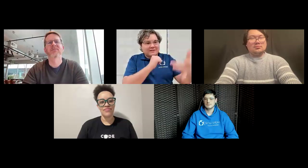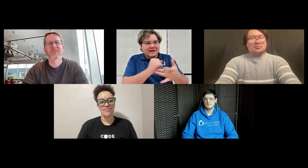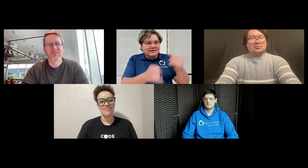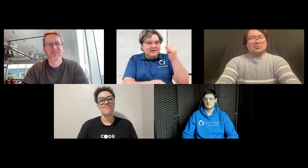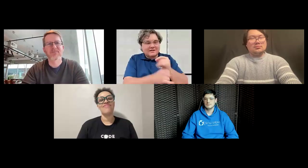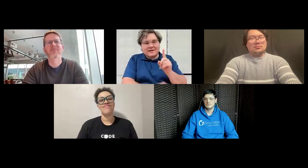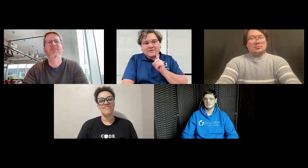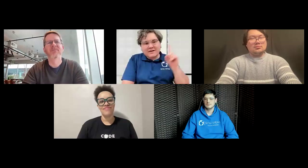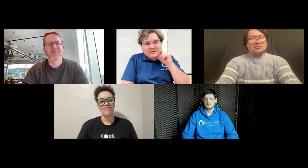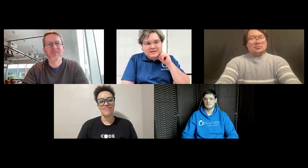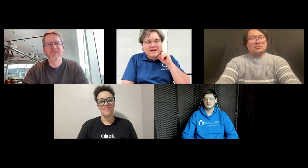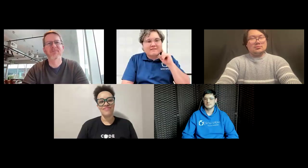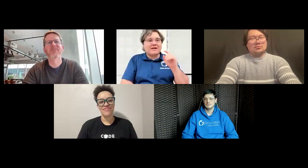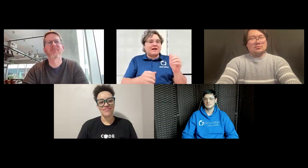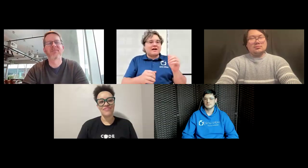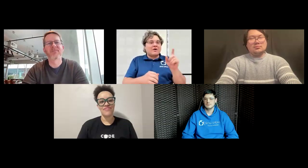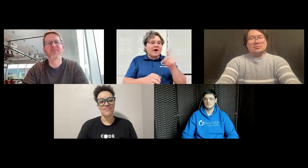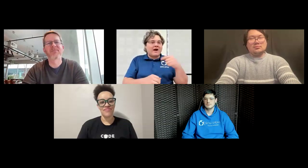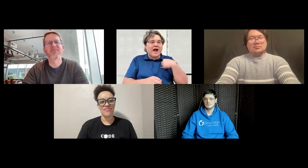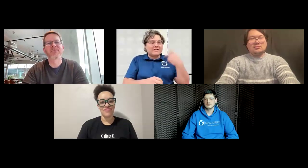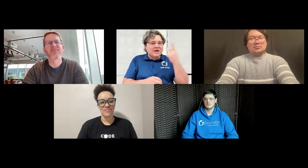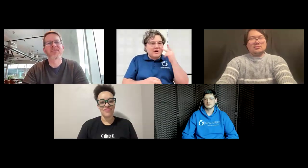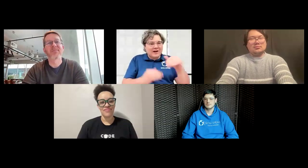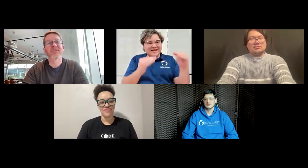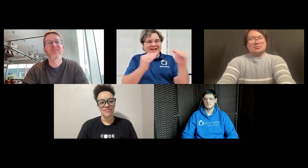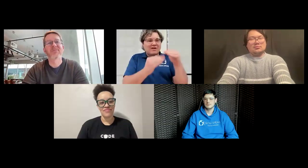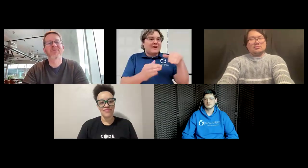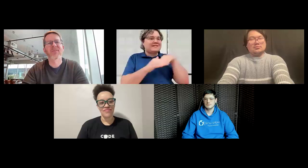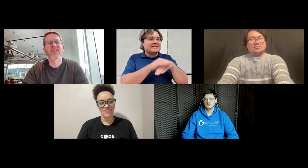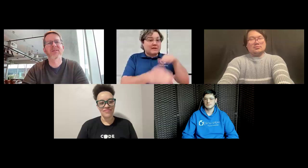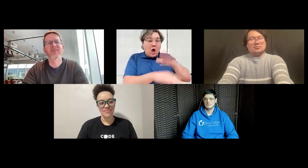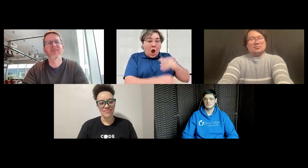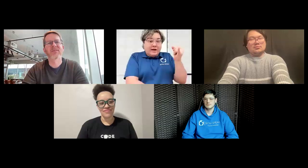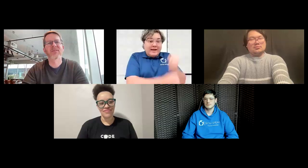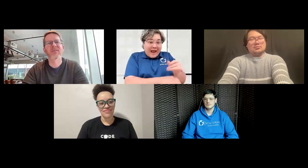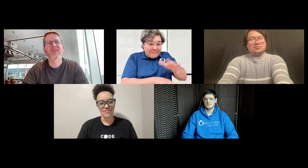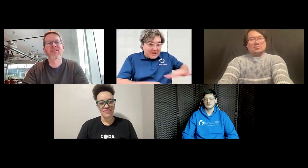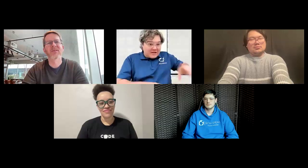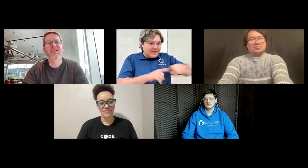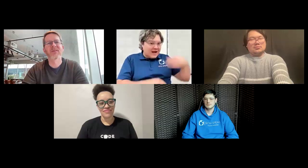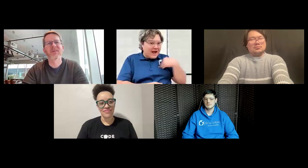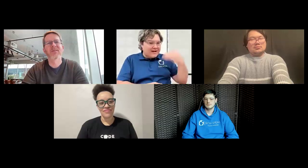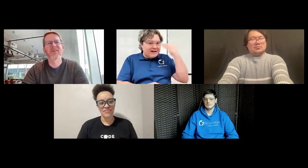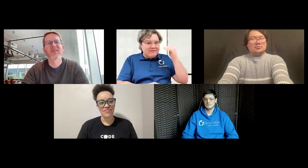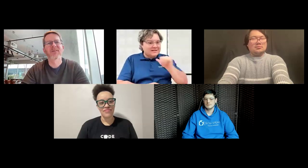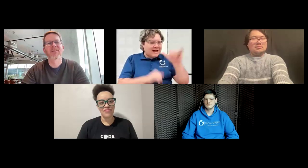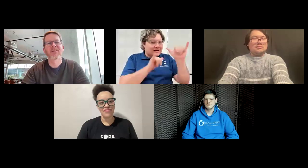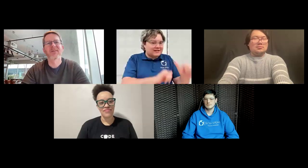At NTID, the National Technical Institute for the Deaf, where I was a student there, I saw equal access on campus,